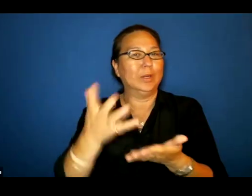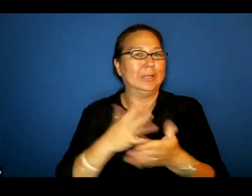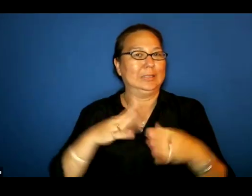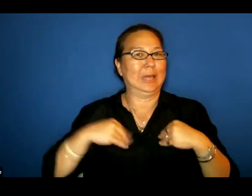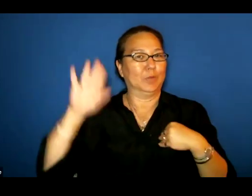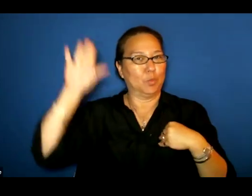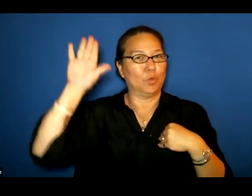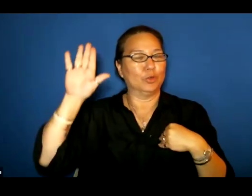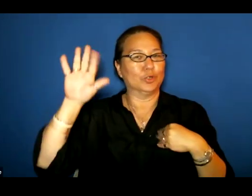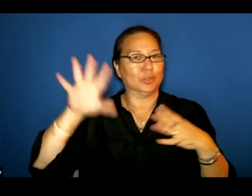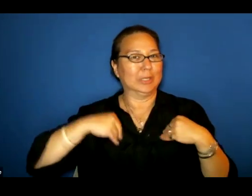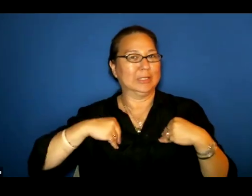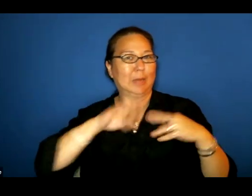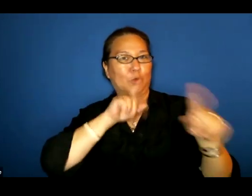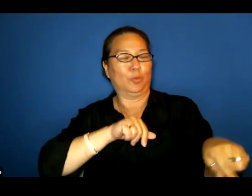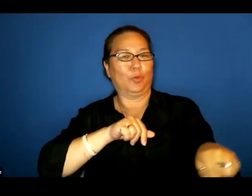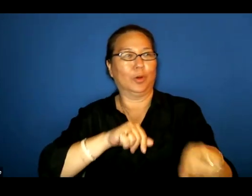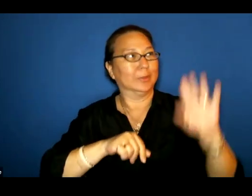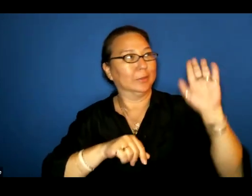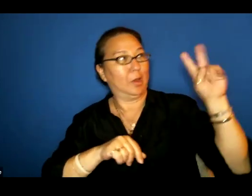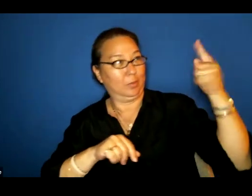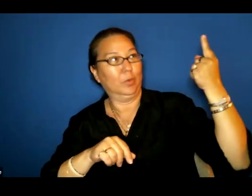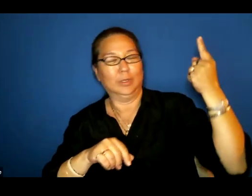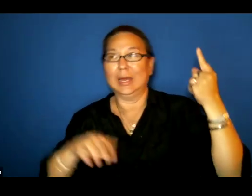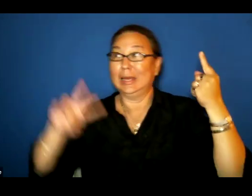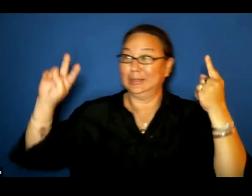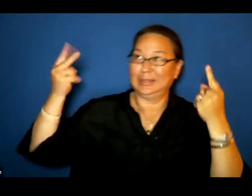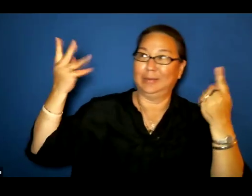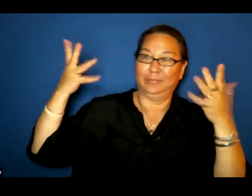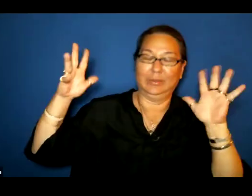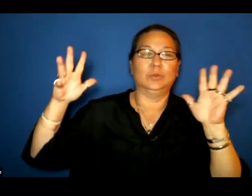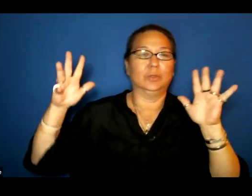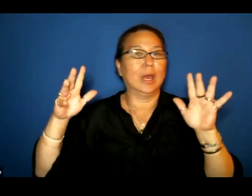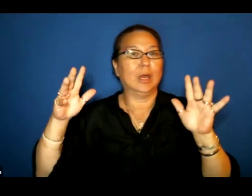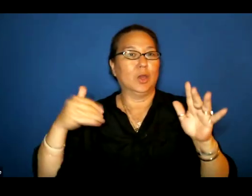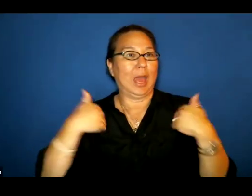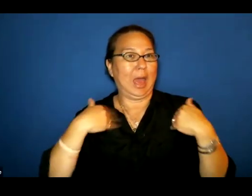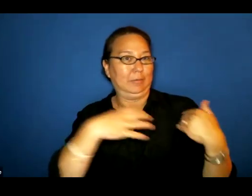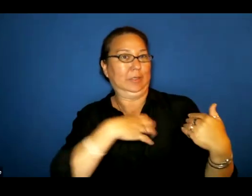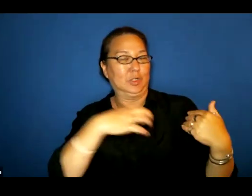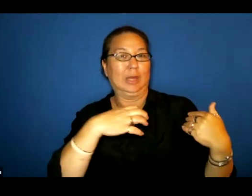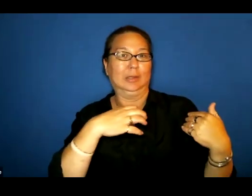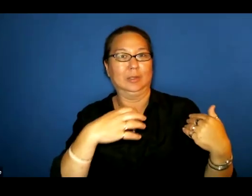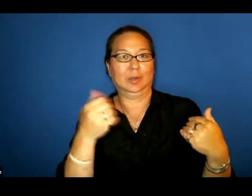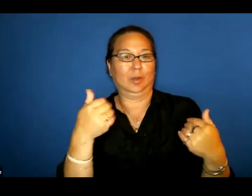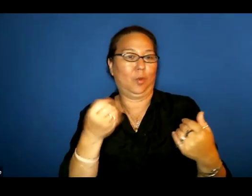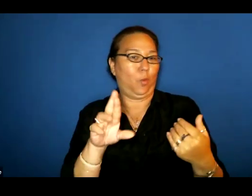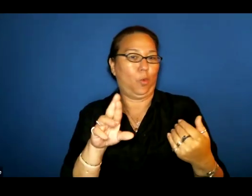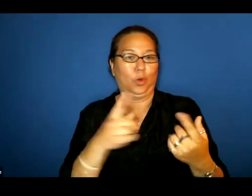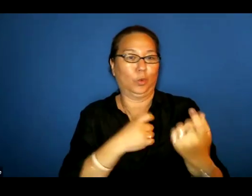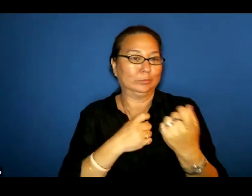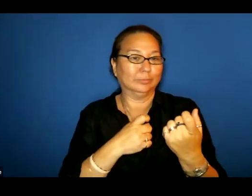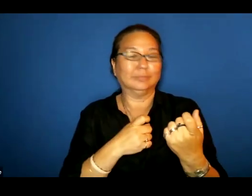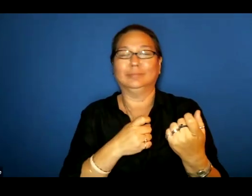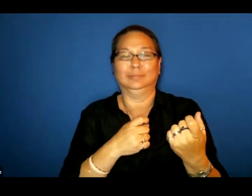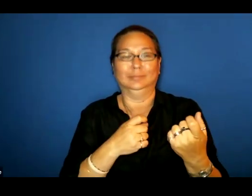motion? So moved. Thank you. Is there a second? Second. Is there any discussion or objection to the motion? Hearing none, the